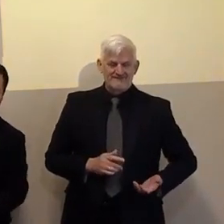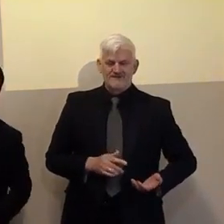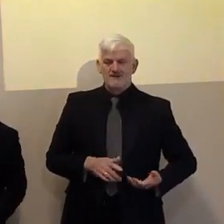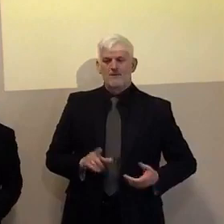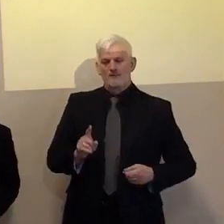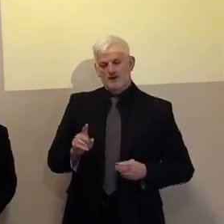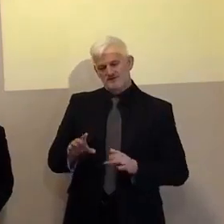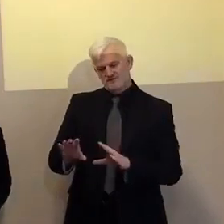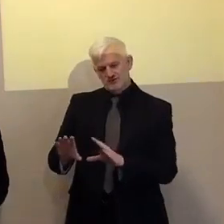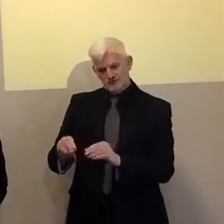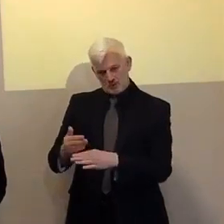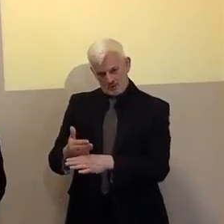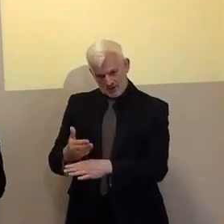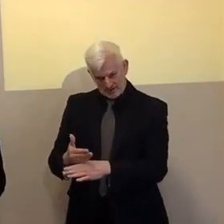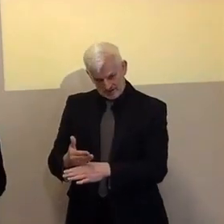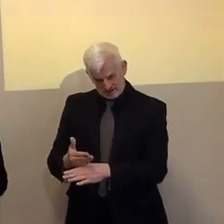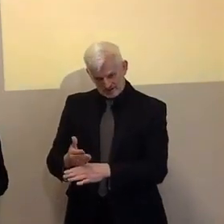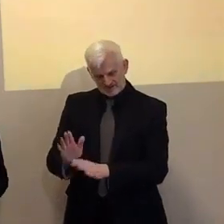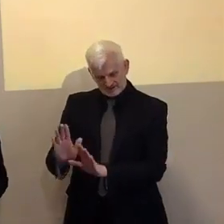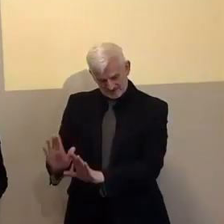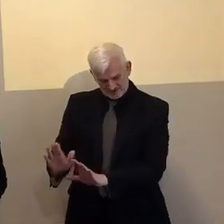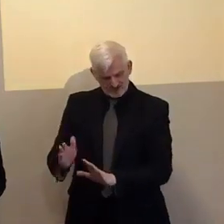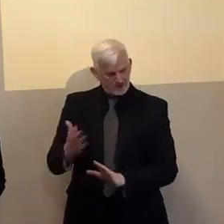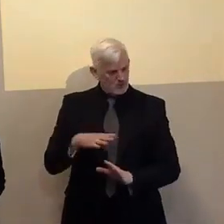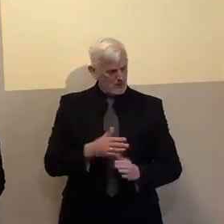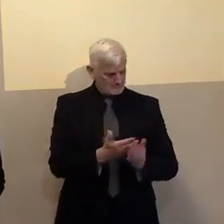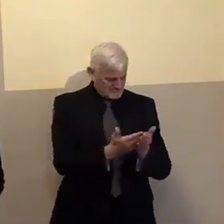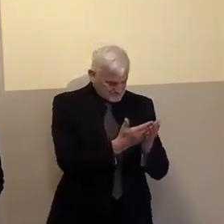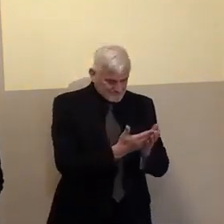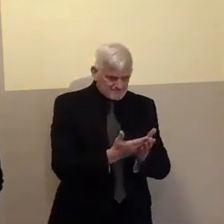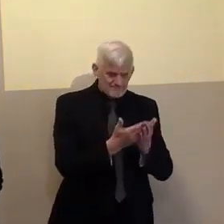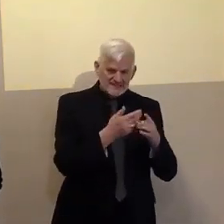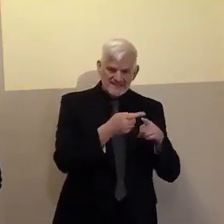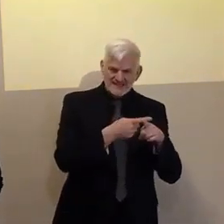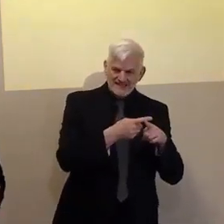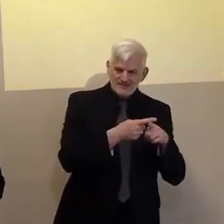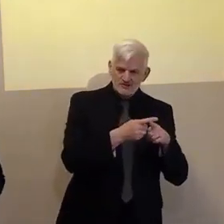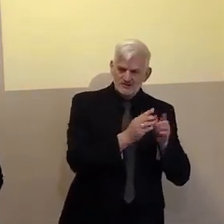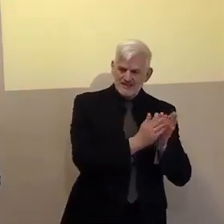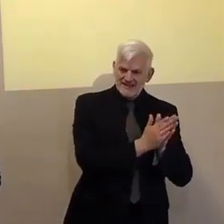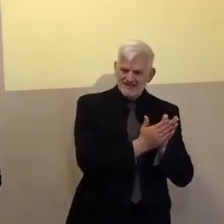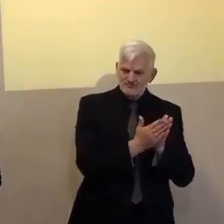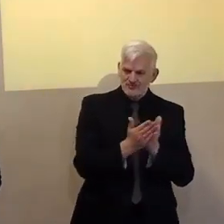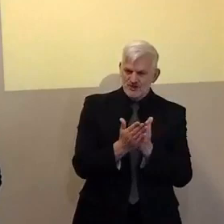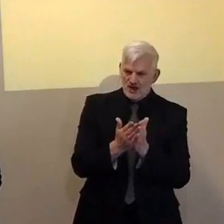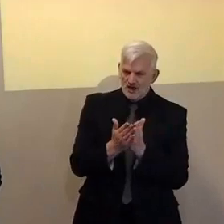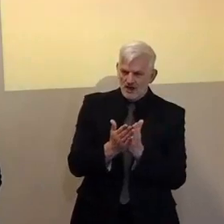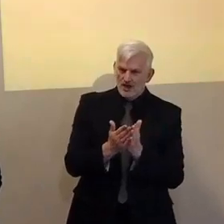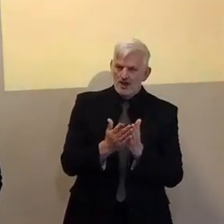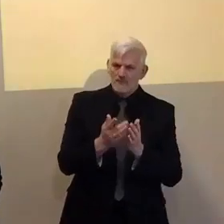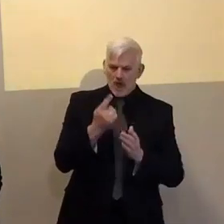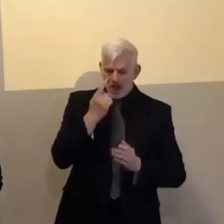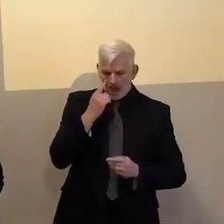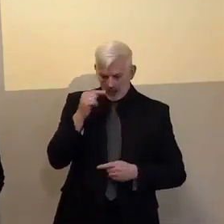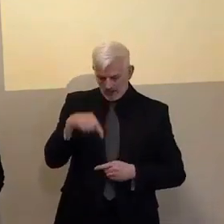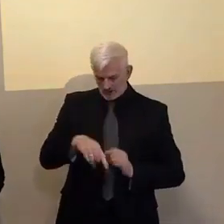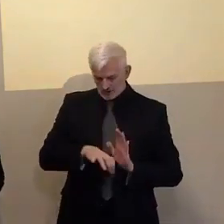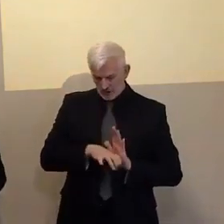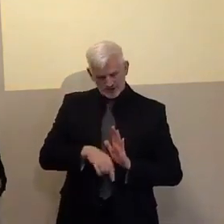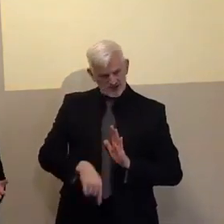Samsung, and she wanted to study English literature. When she came to this church in London, she recognized